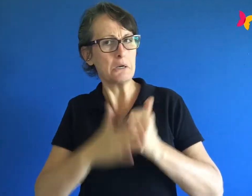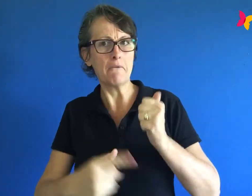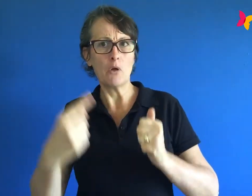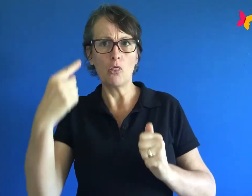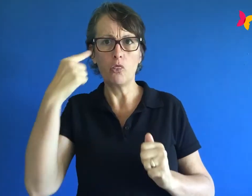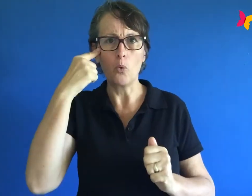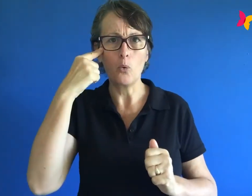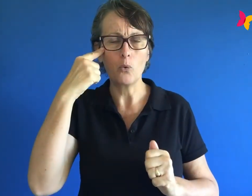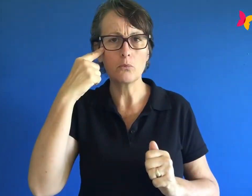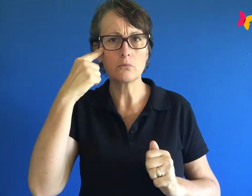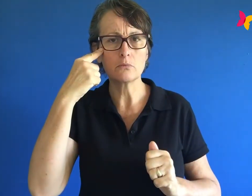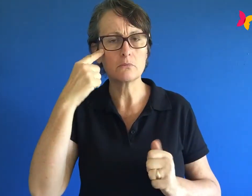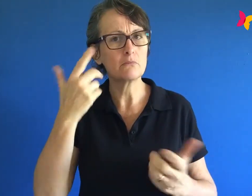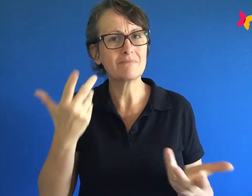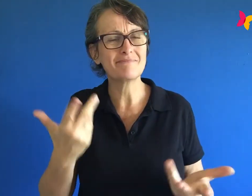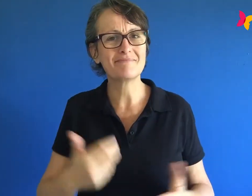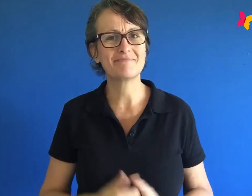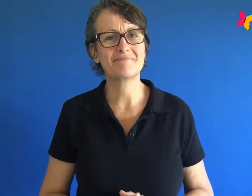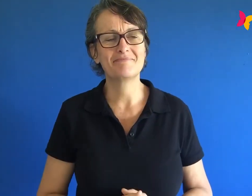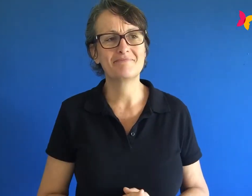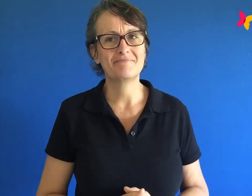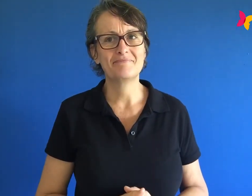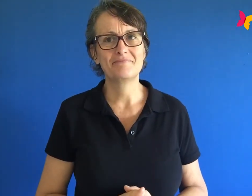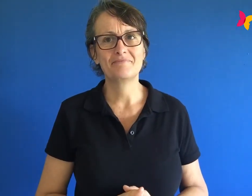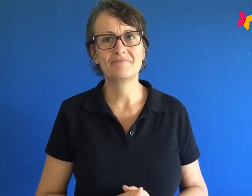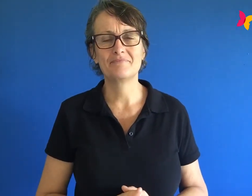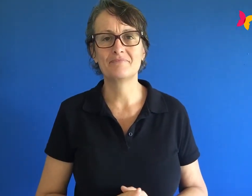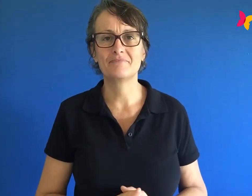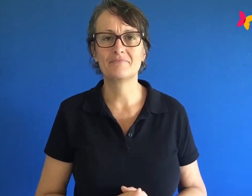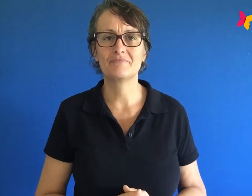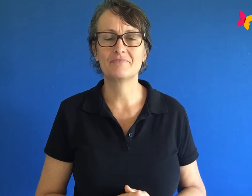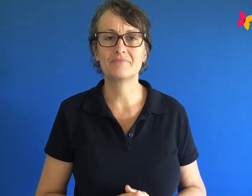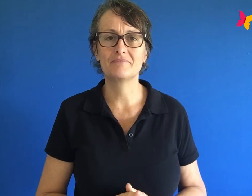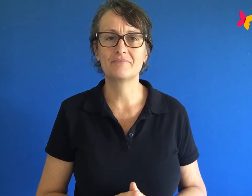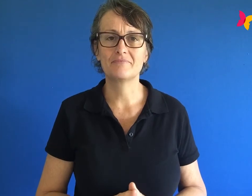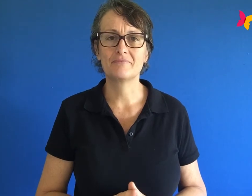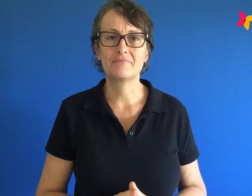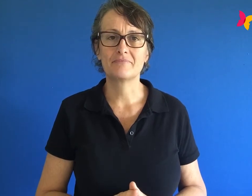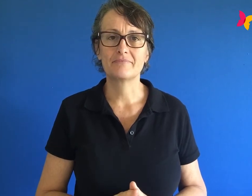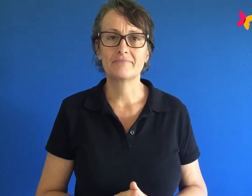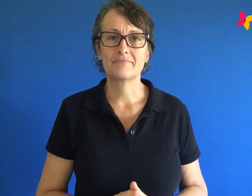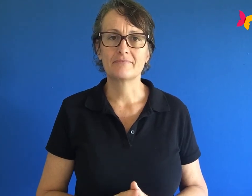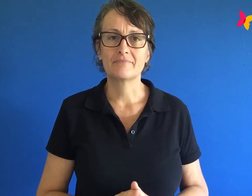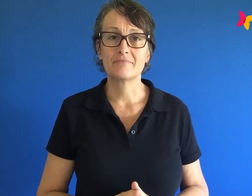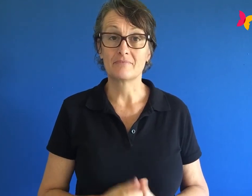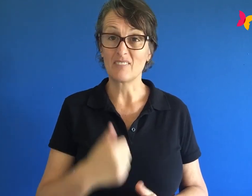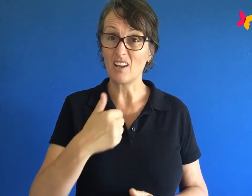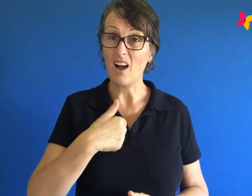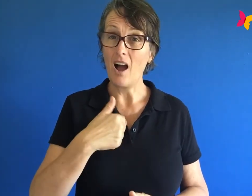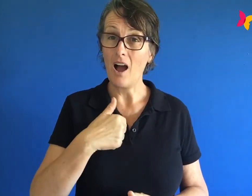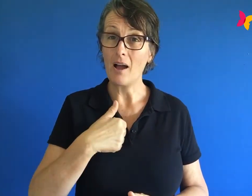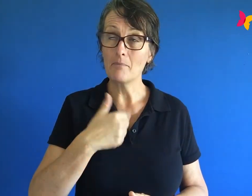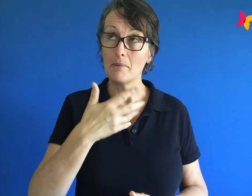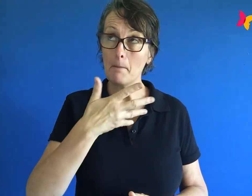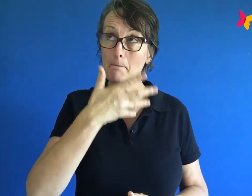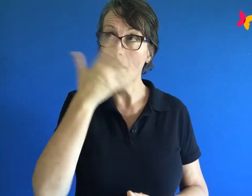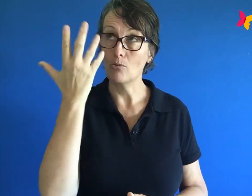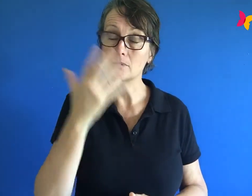distress. And I am super embarrassed about this, but doesn't stop me